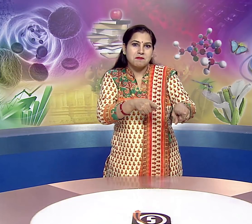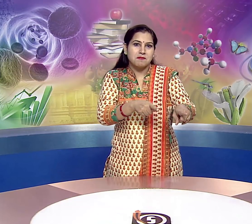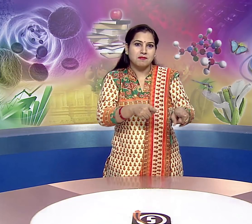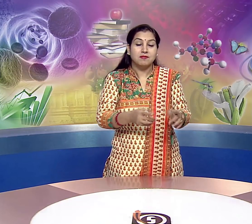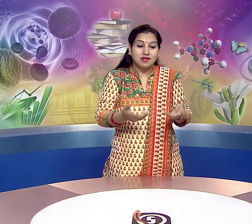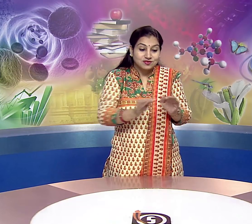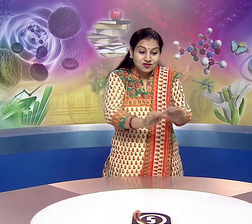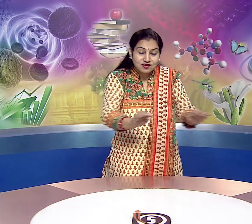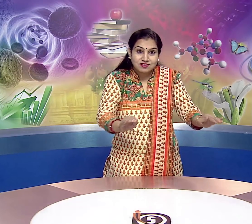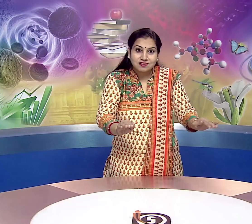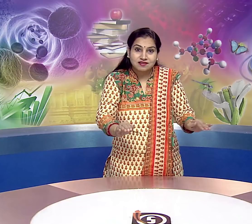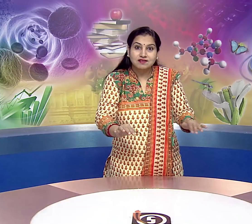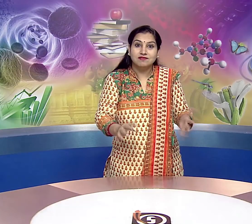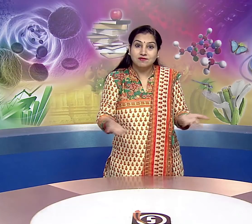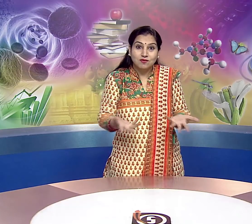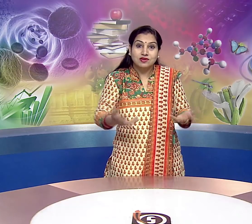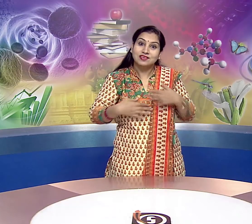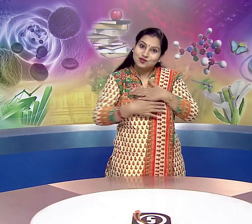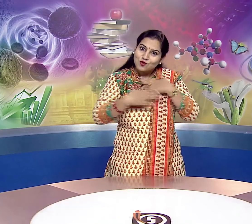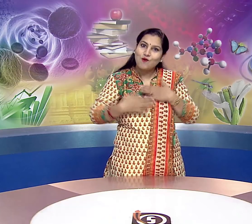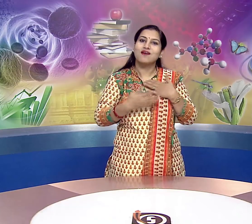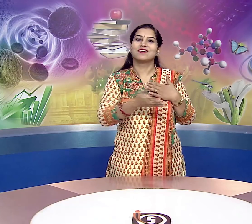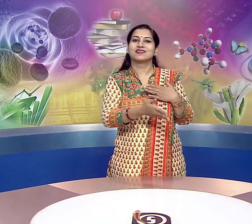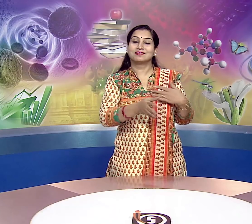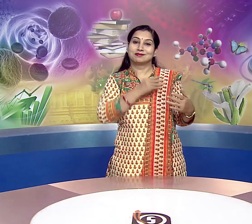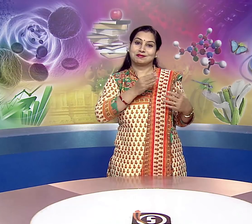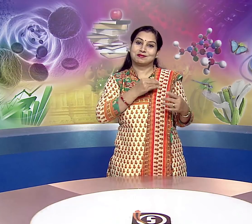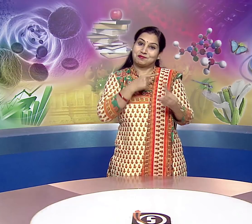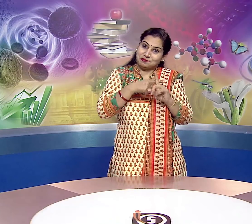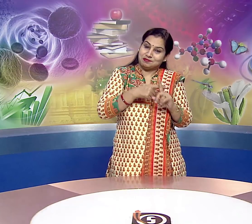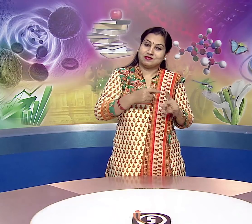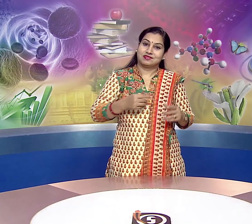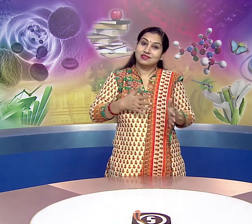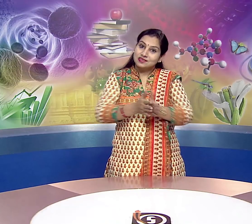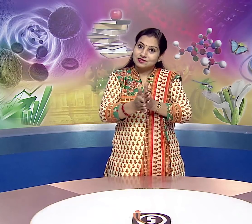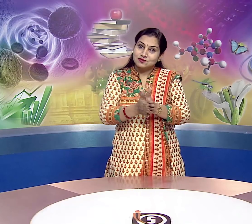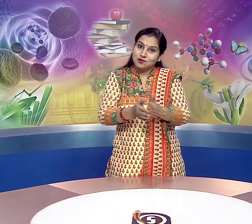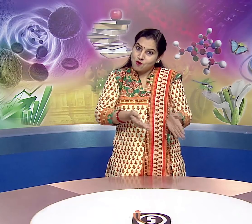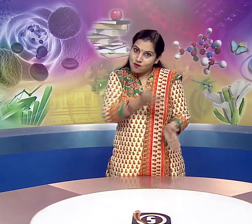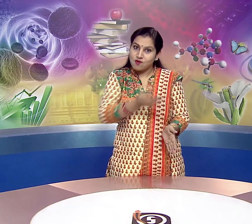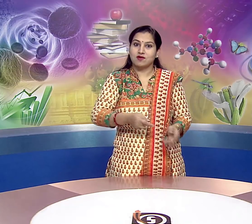that the children even enjoyed being scared.